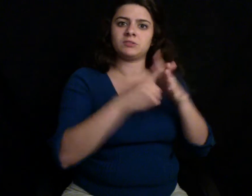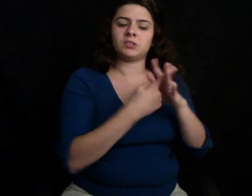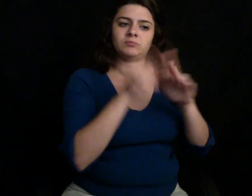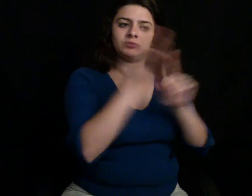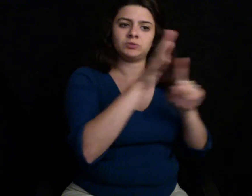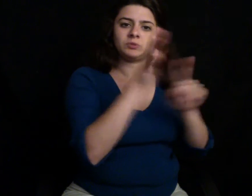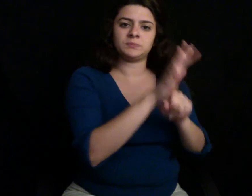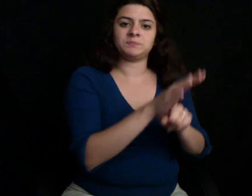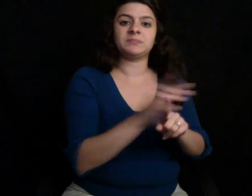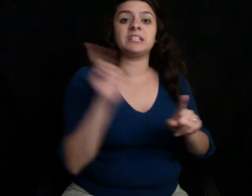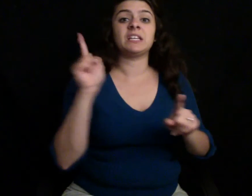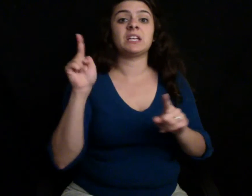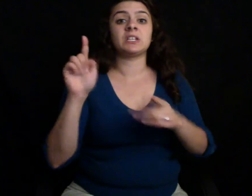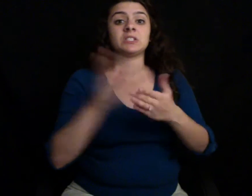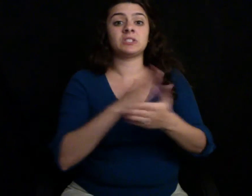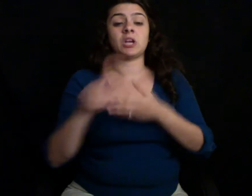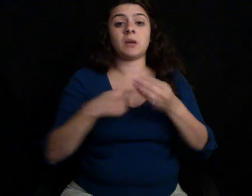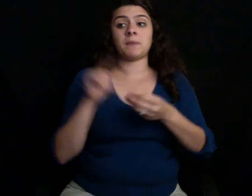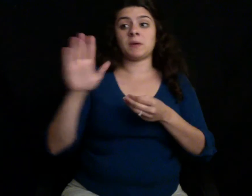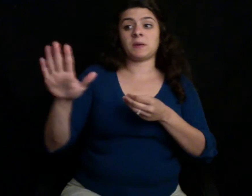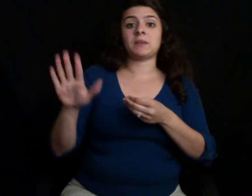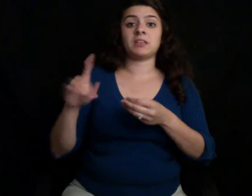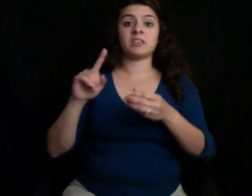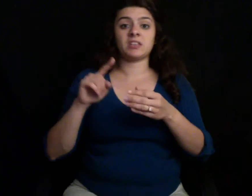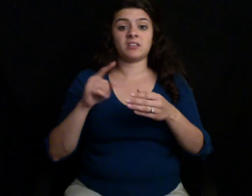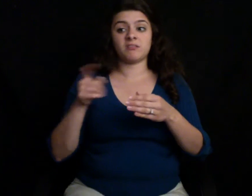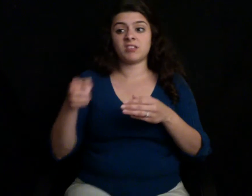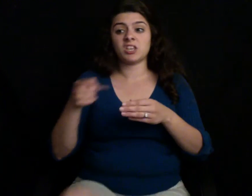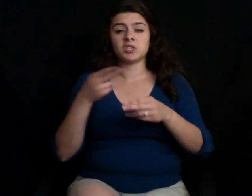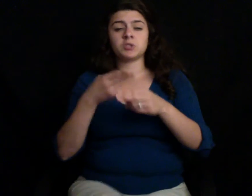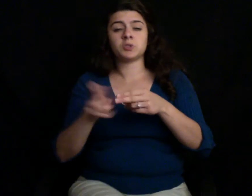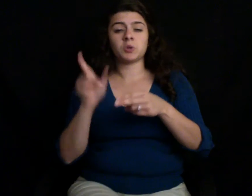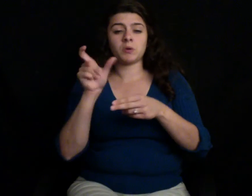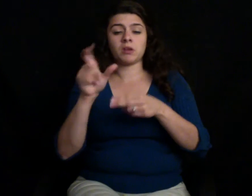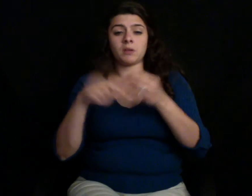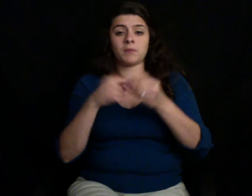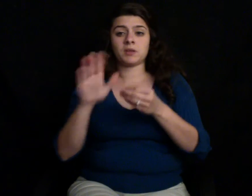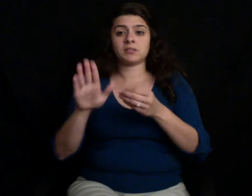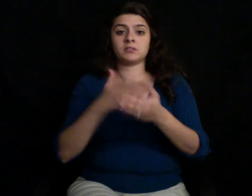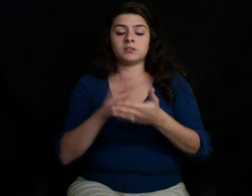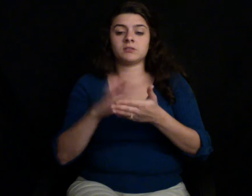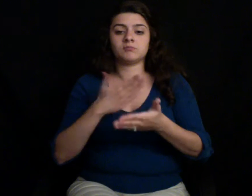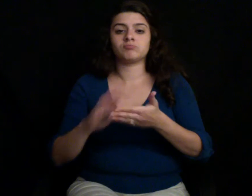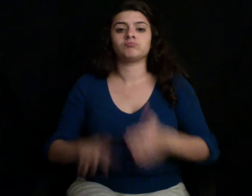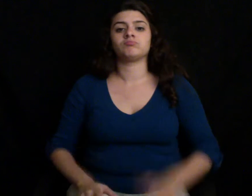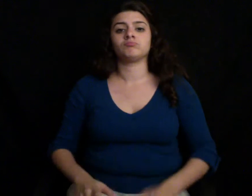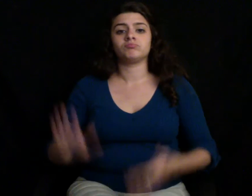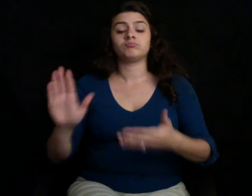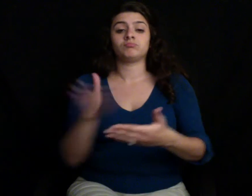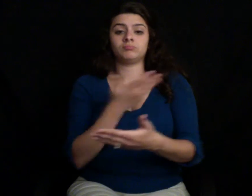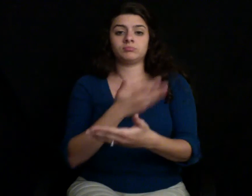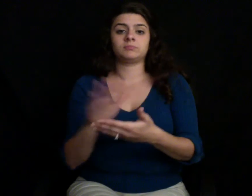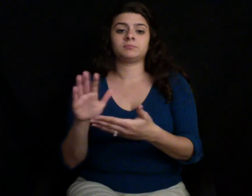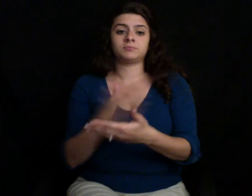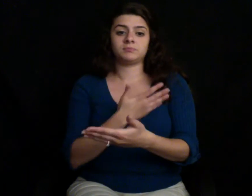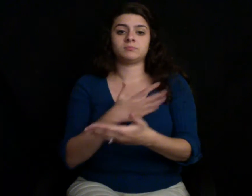using 100 movie titles to talk about the struggles and triumphs of his own life. That's just like a movie. All these things